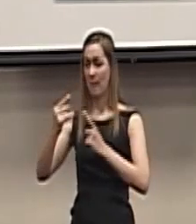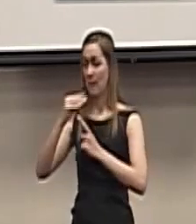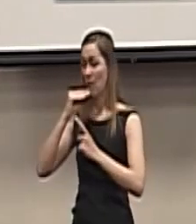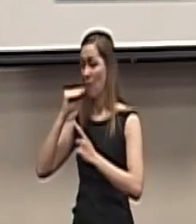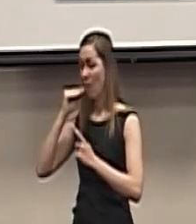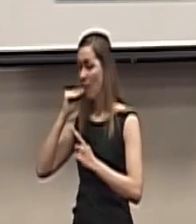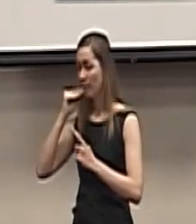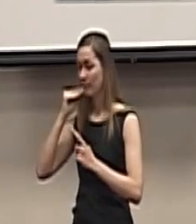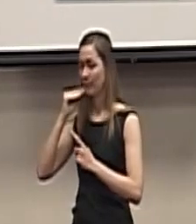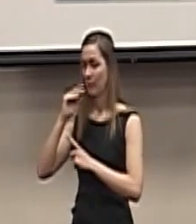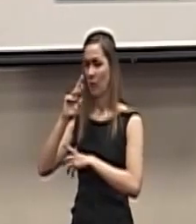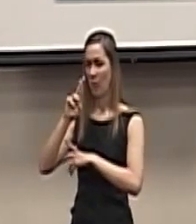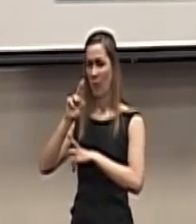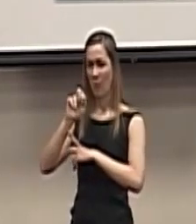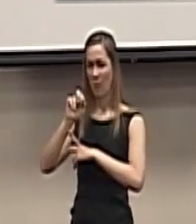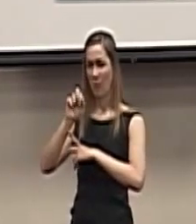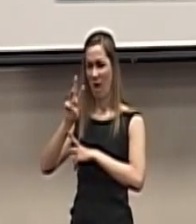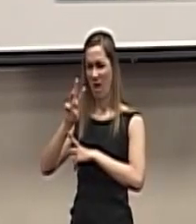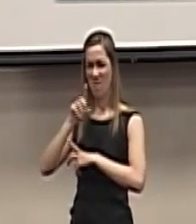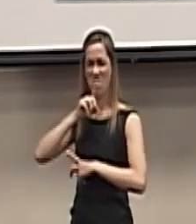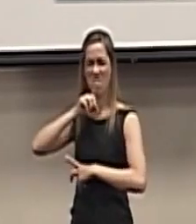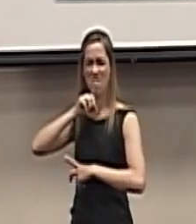raw. It's emotional.